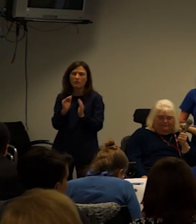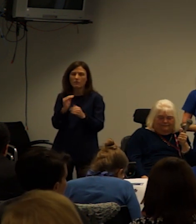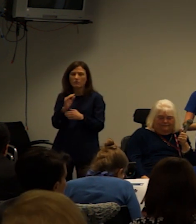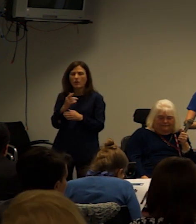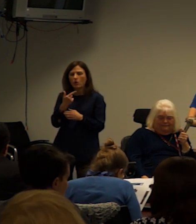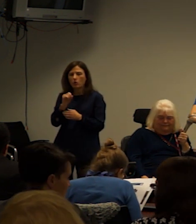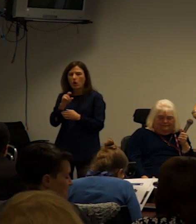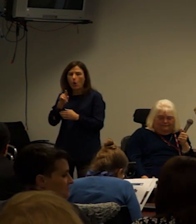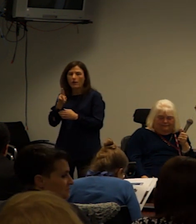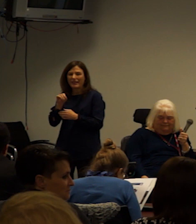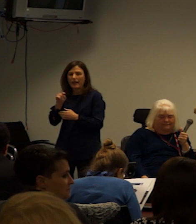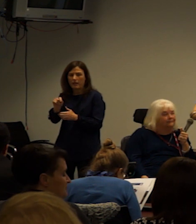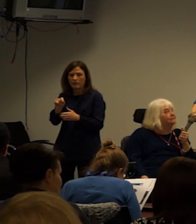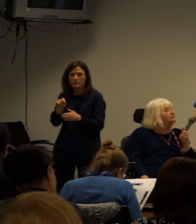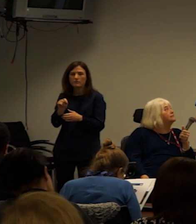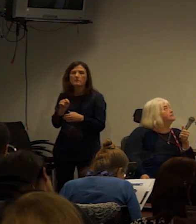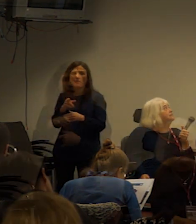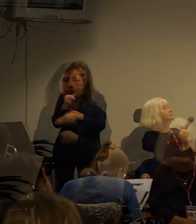help.